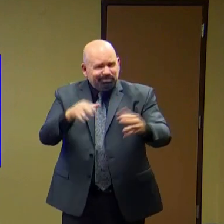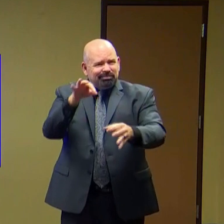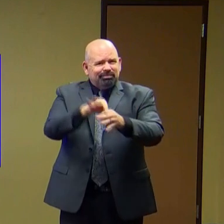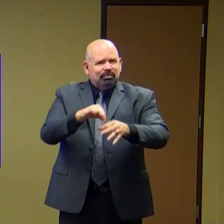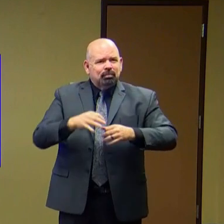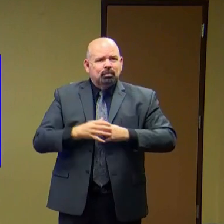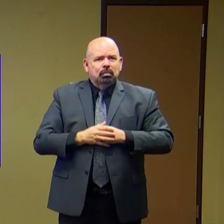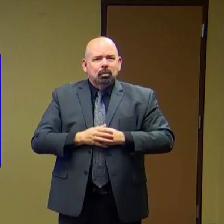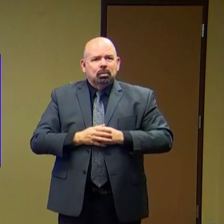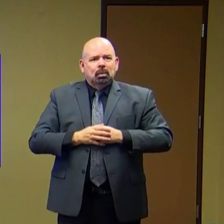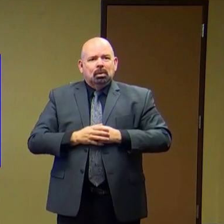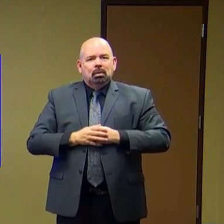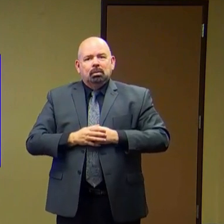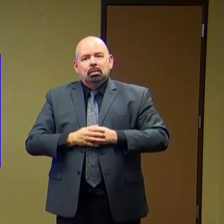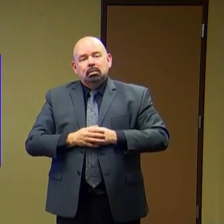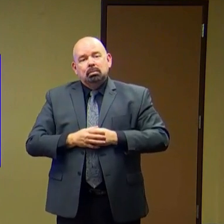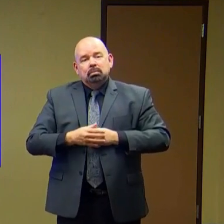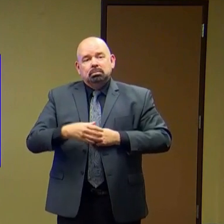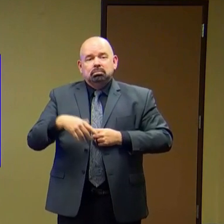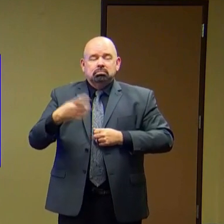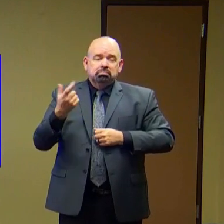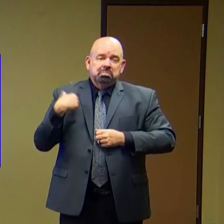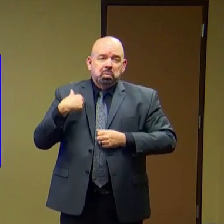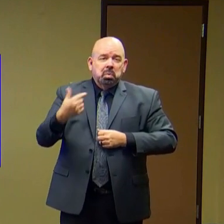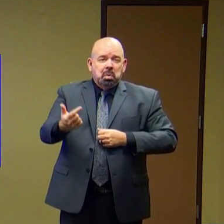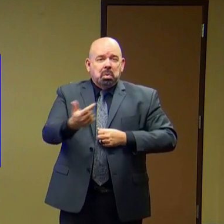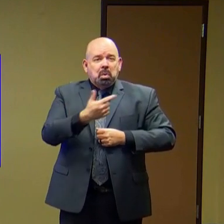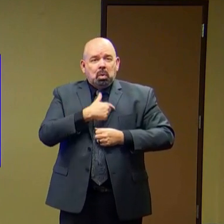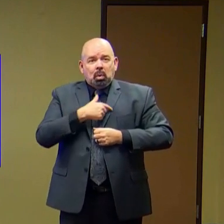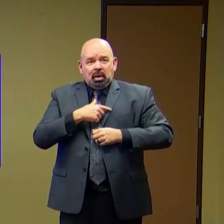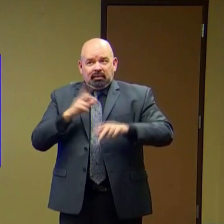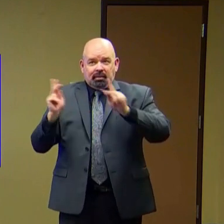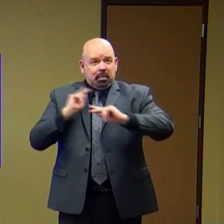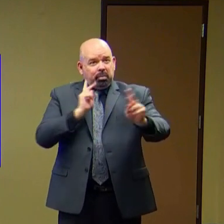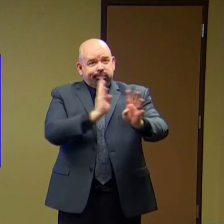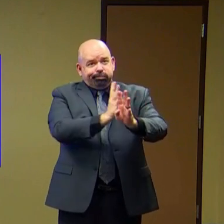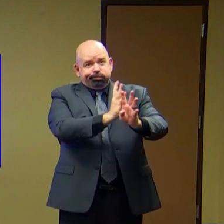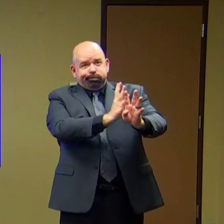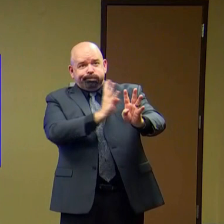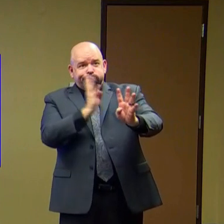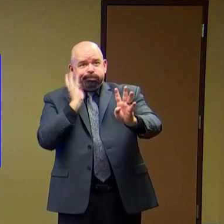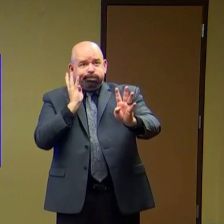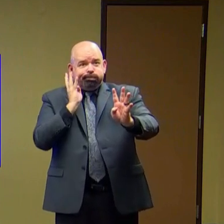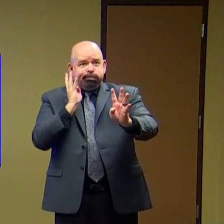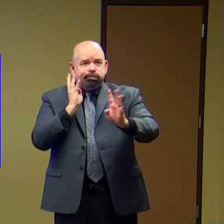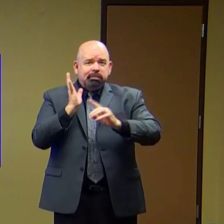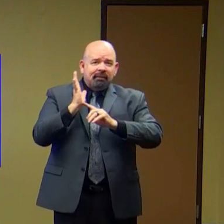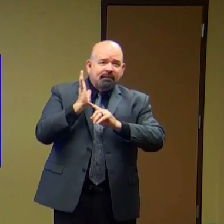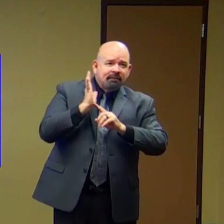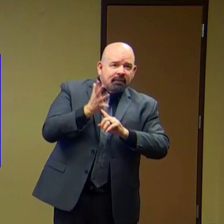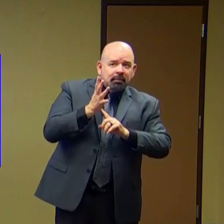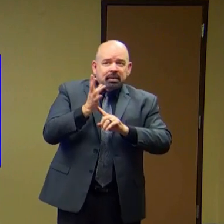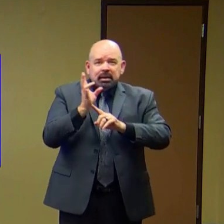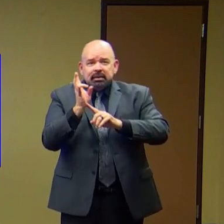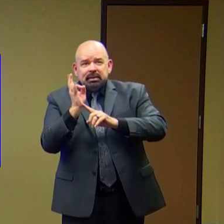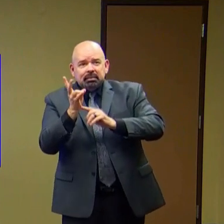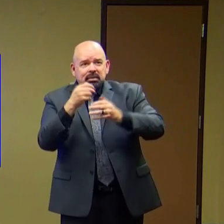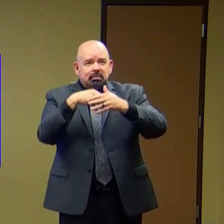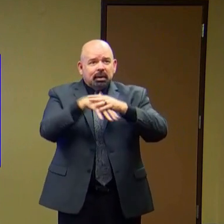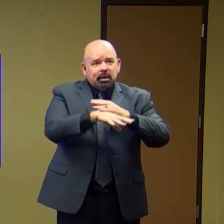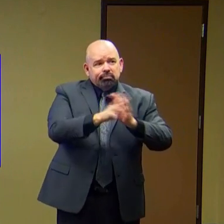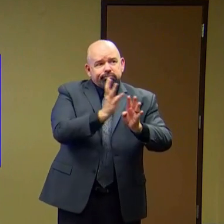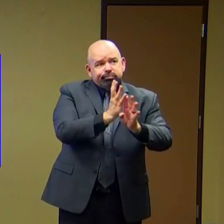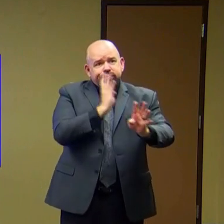to 7 minutes once they got to the front of the line to cast their ballot and leave. That's because 2/3 of them used what's